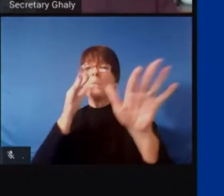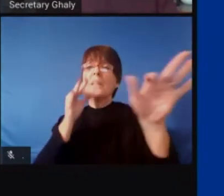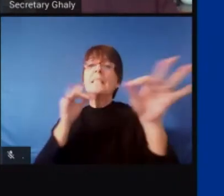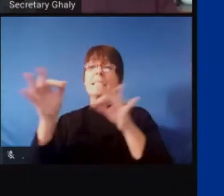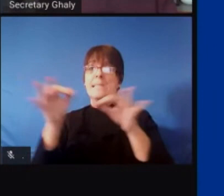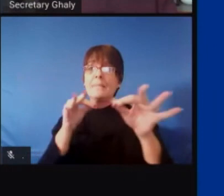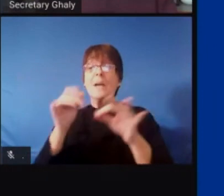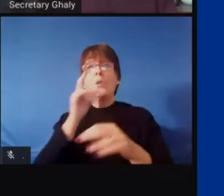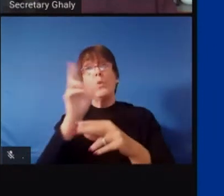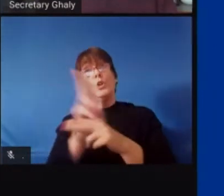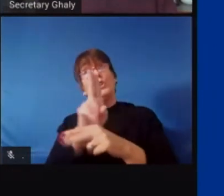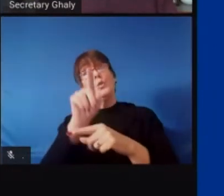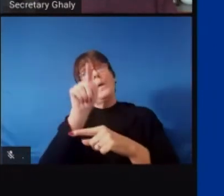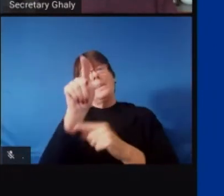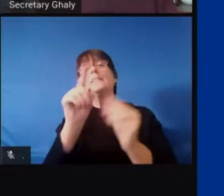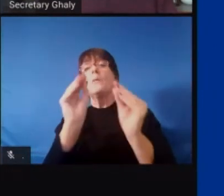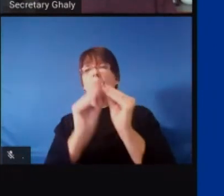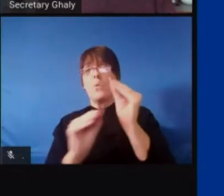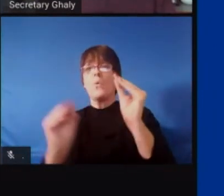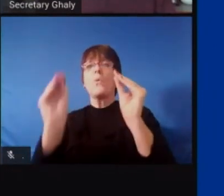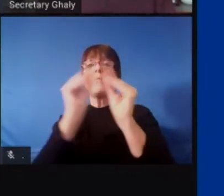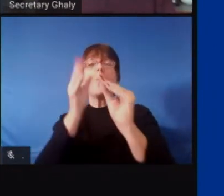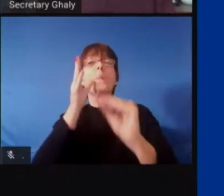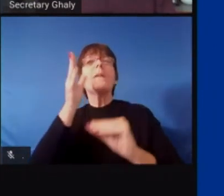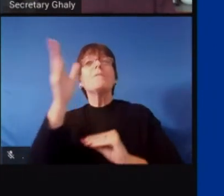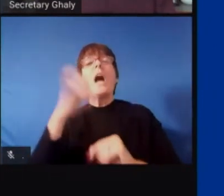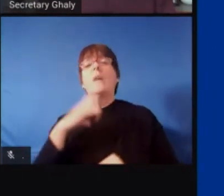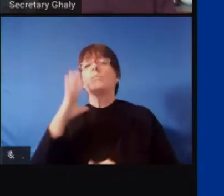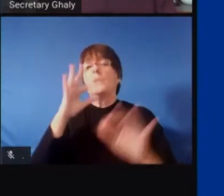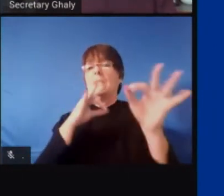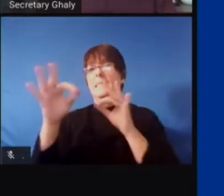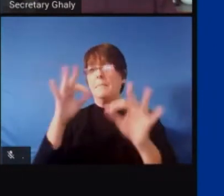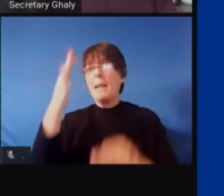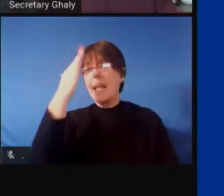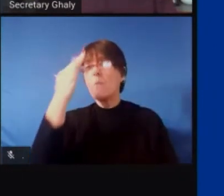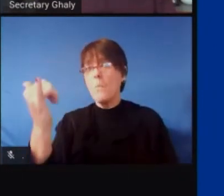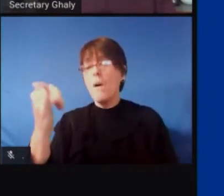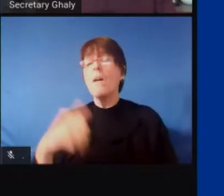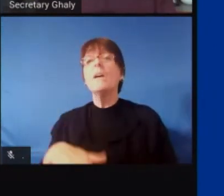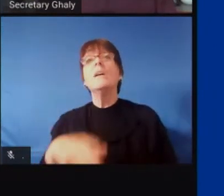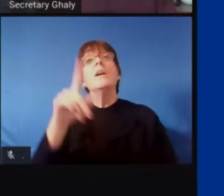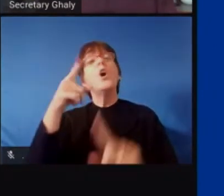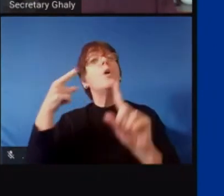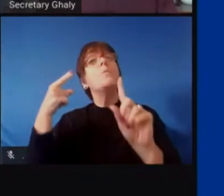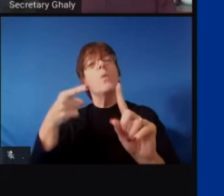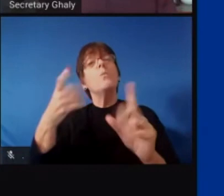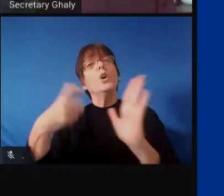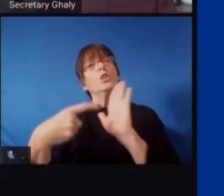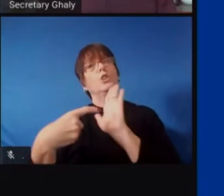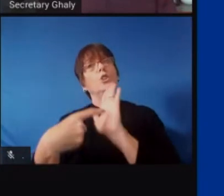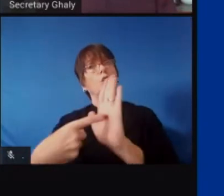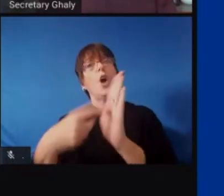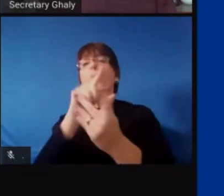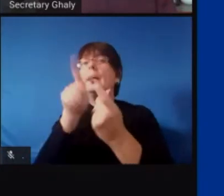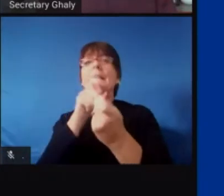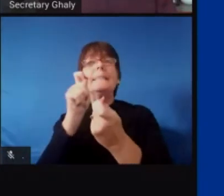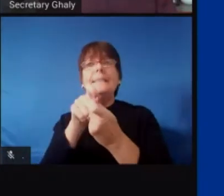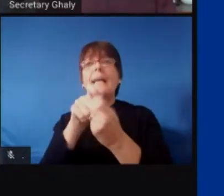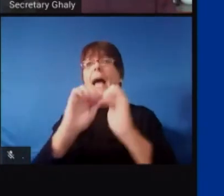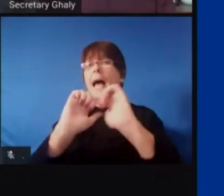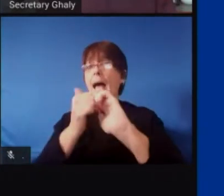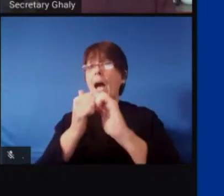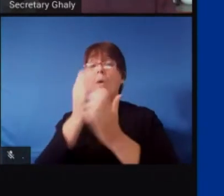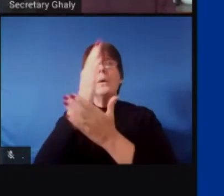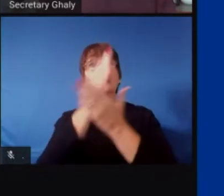use this more and more in the future, and I'll explain why in a moment. But the point of this is to show you exactly how some of